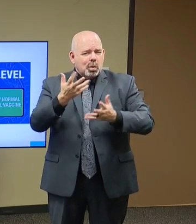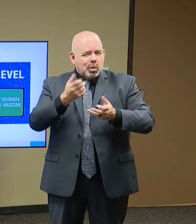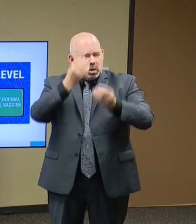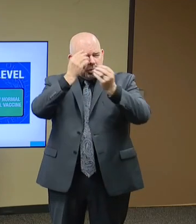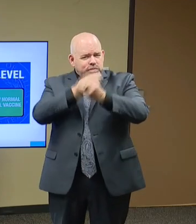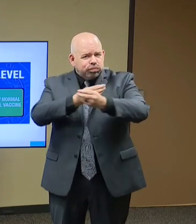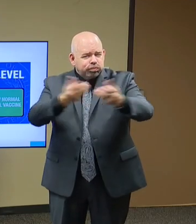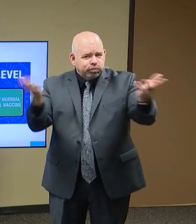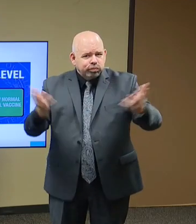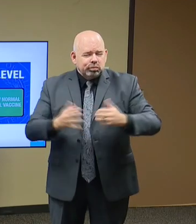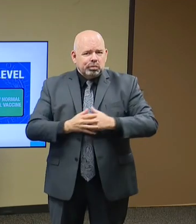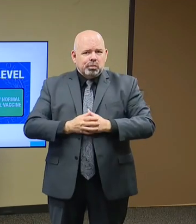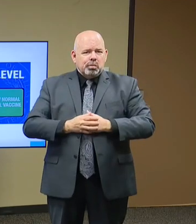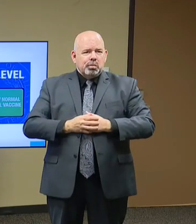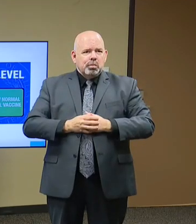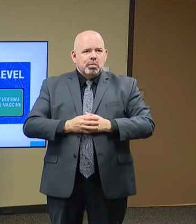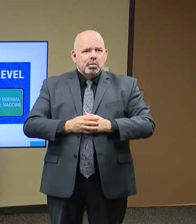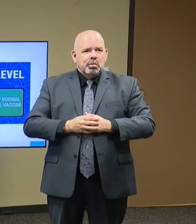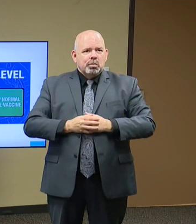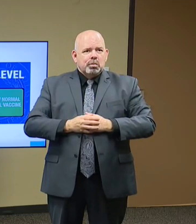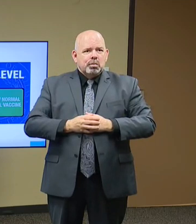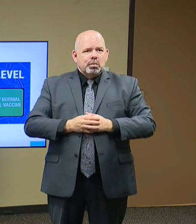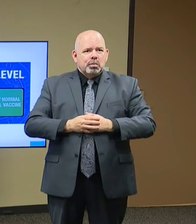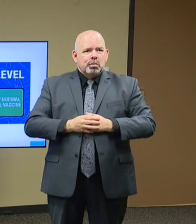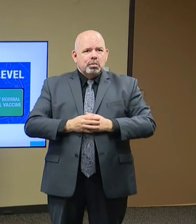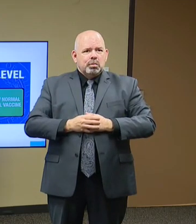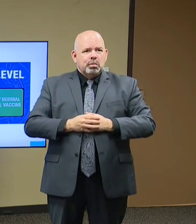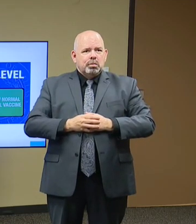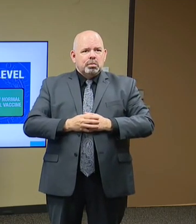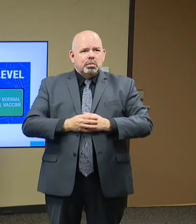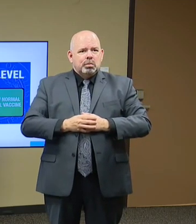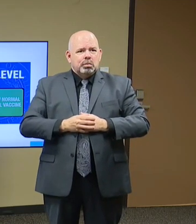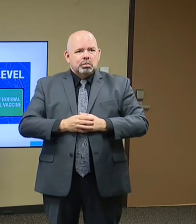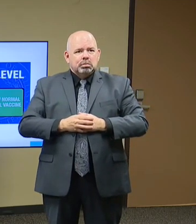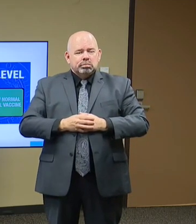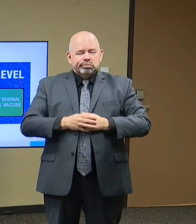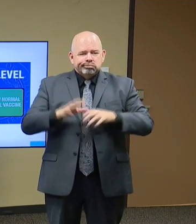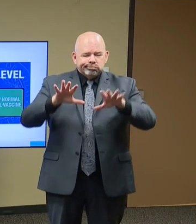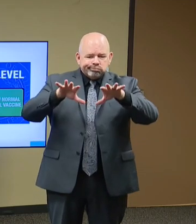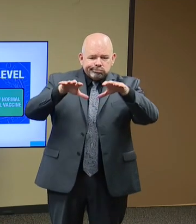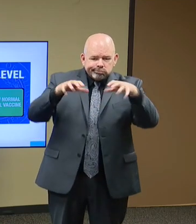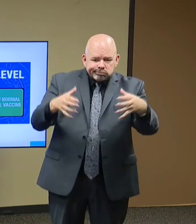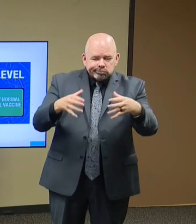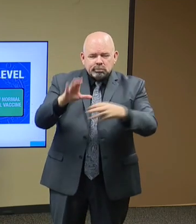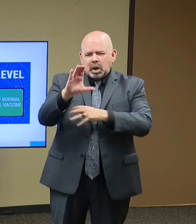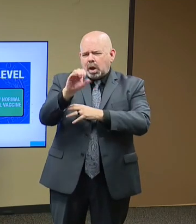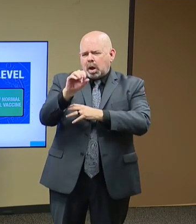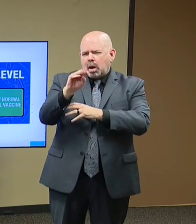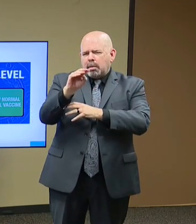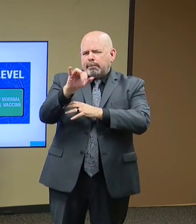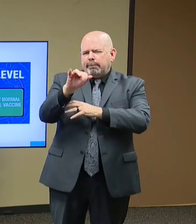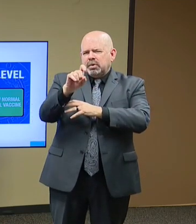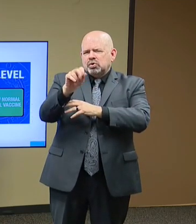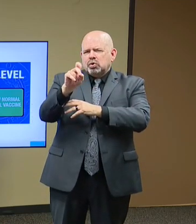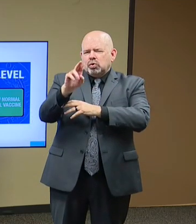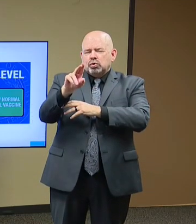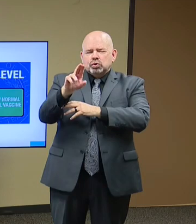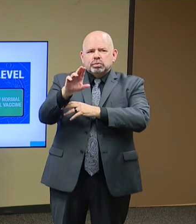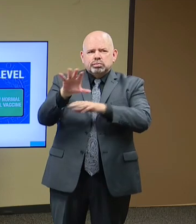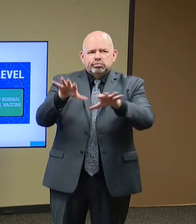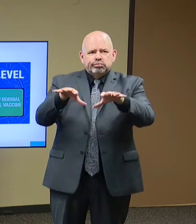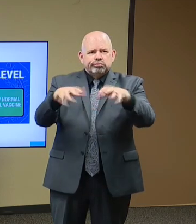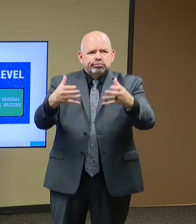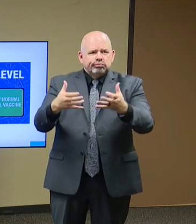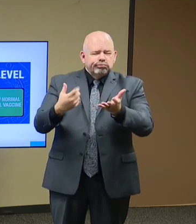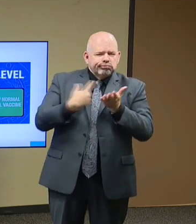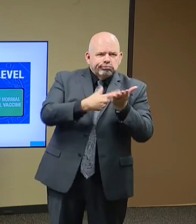Commissioners Court approved their portion of the 10 new directions for public safety and community